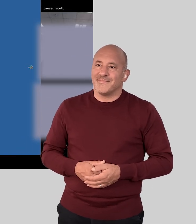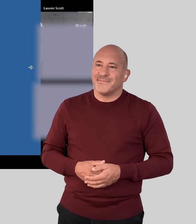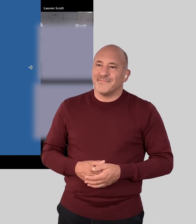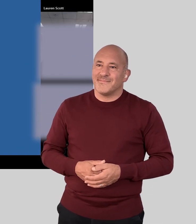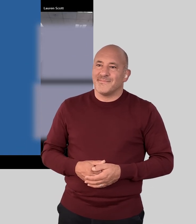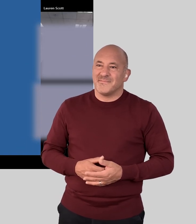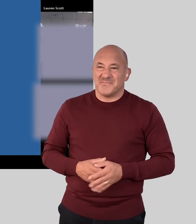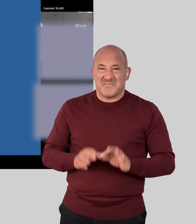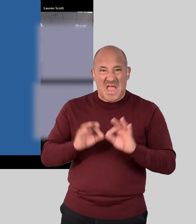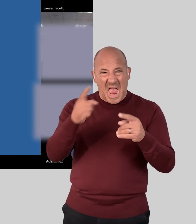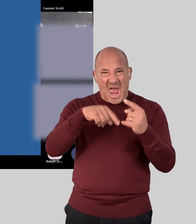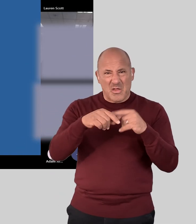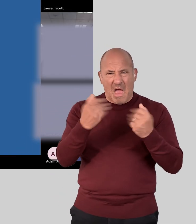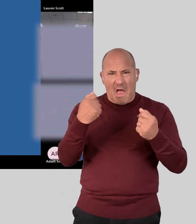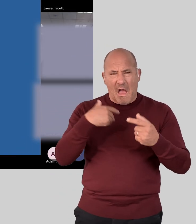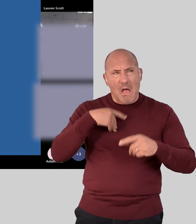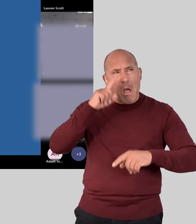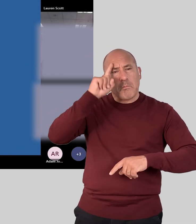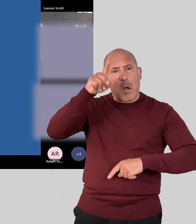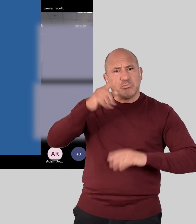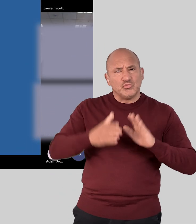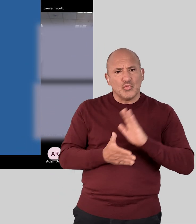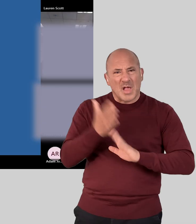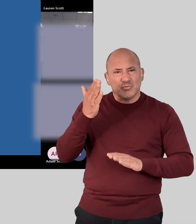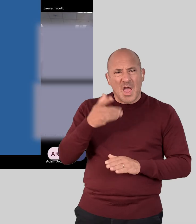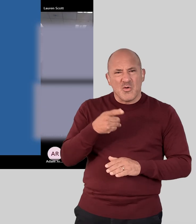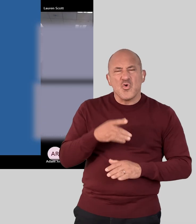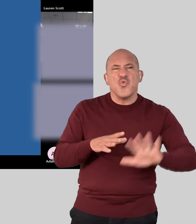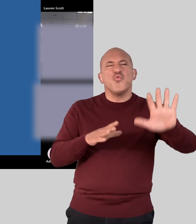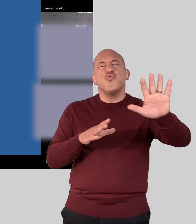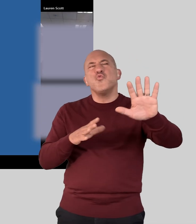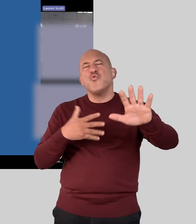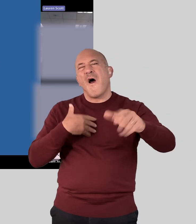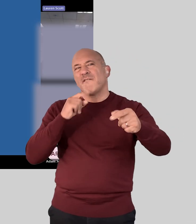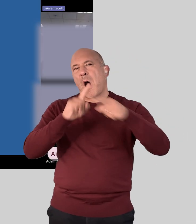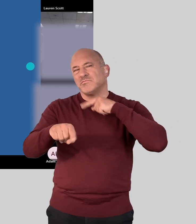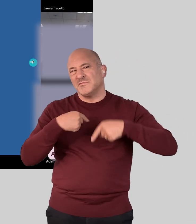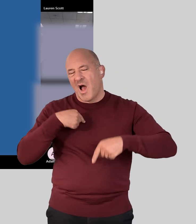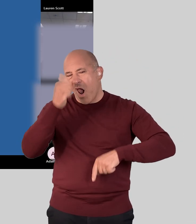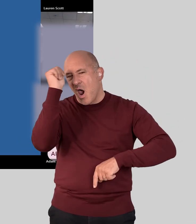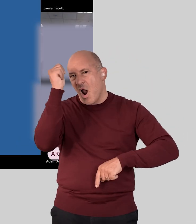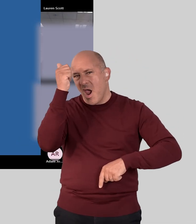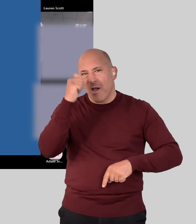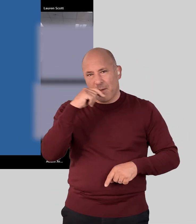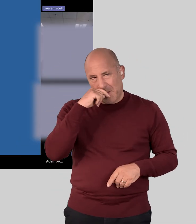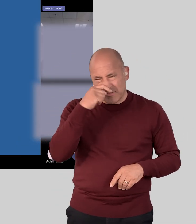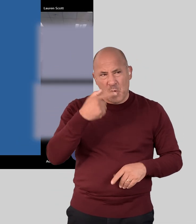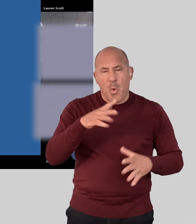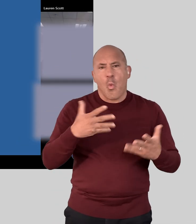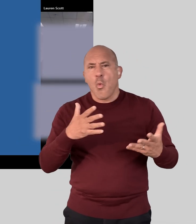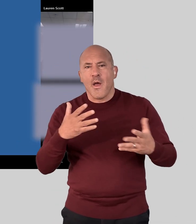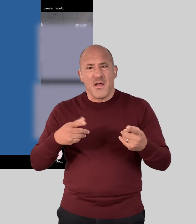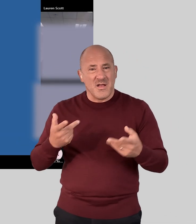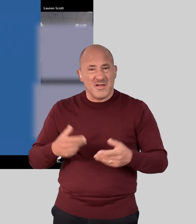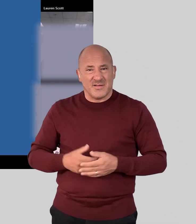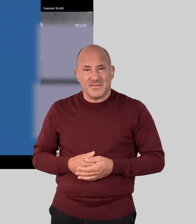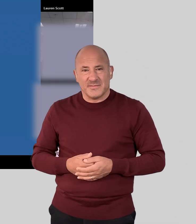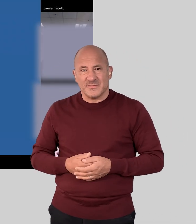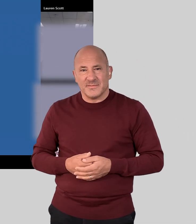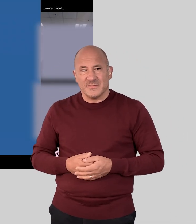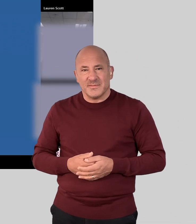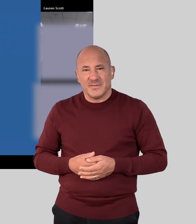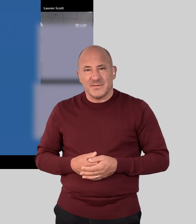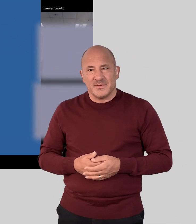did anybody have any kind of immediate reactions, Lauren, or anybody like to hazard